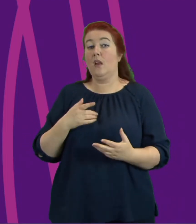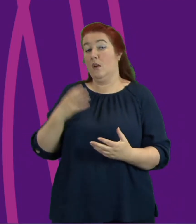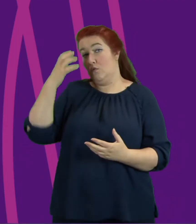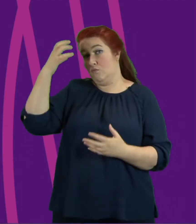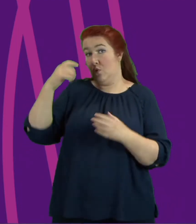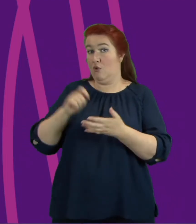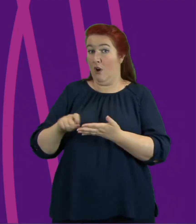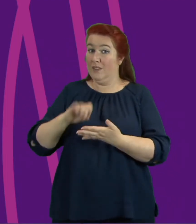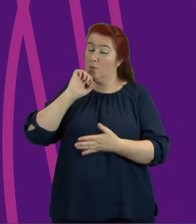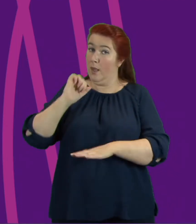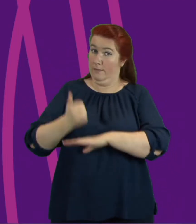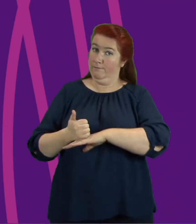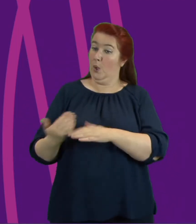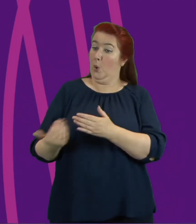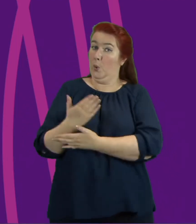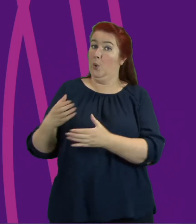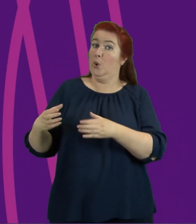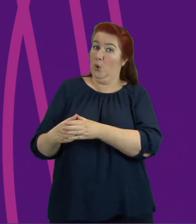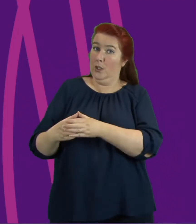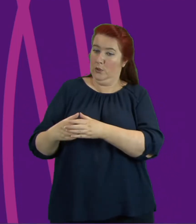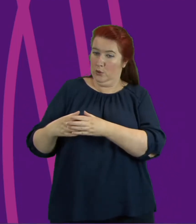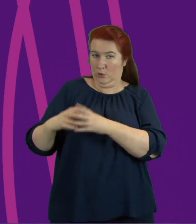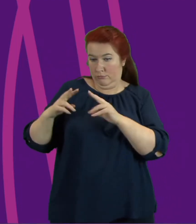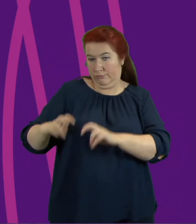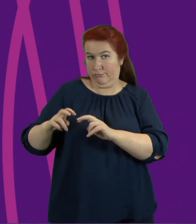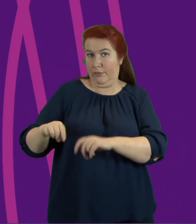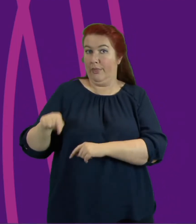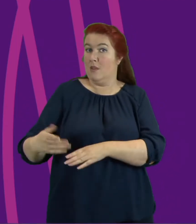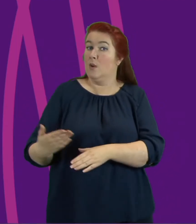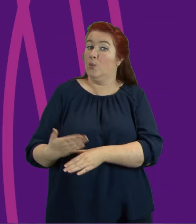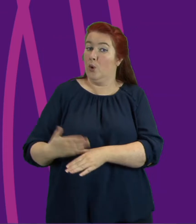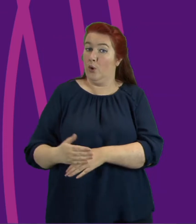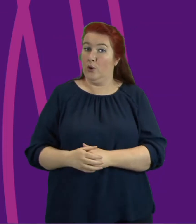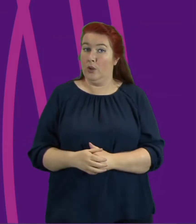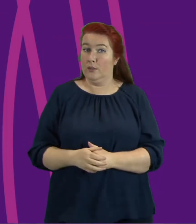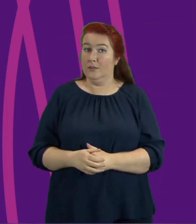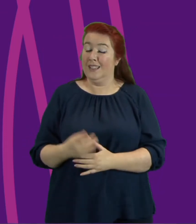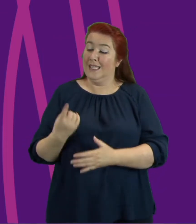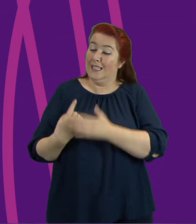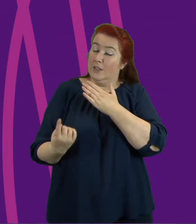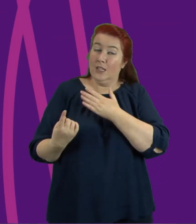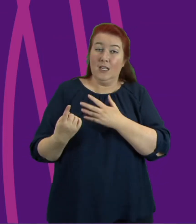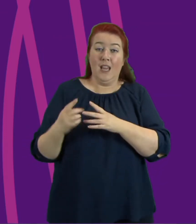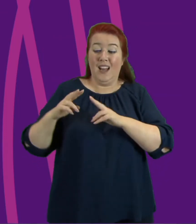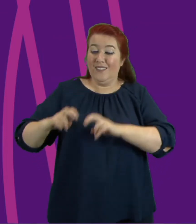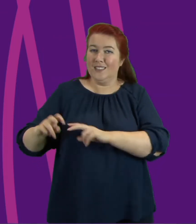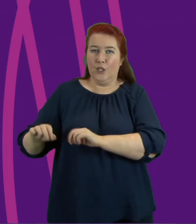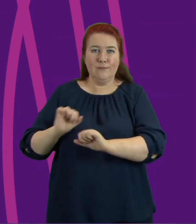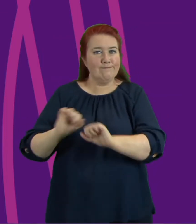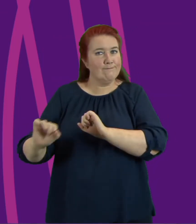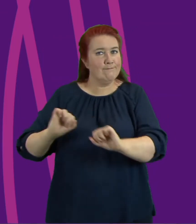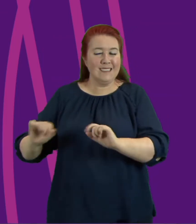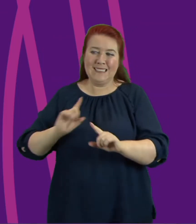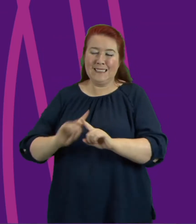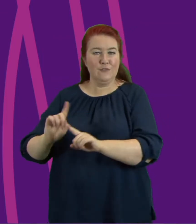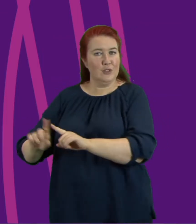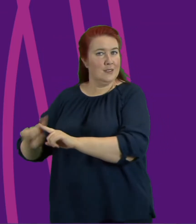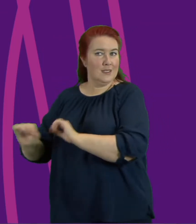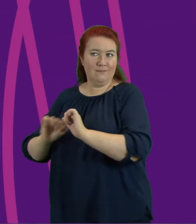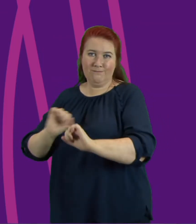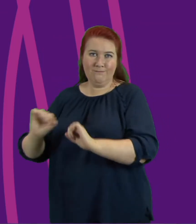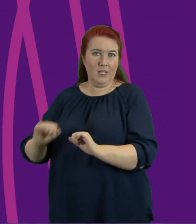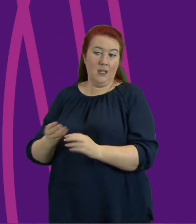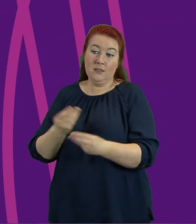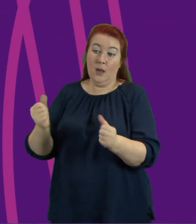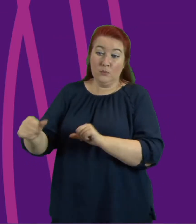order to undertake this work. Every investigation will, of course, be different and will take a different amount